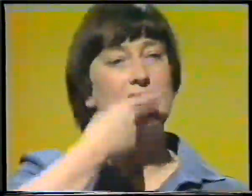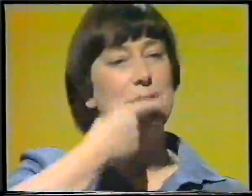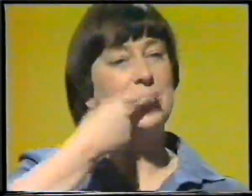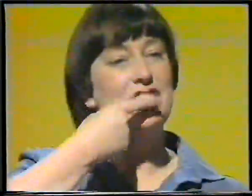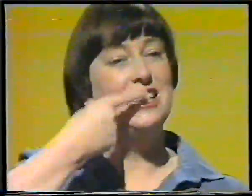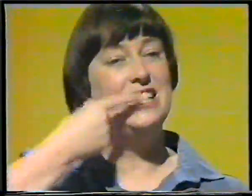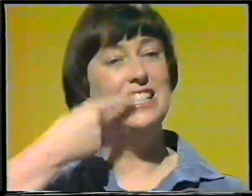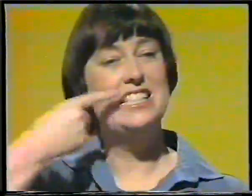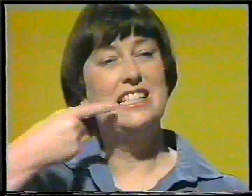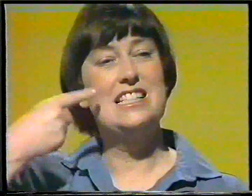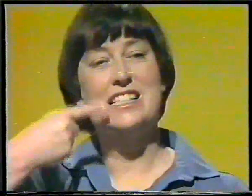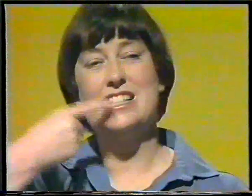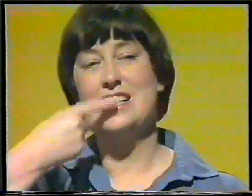Brush your teeth.